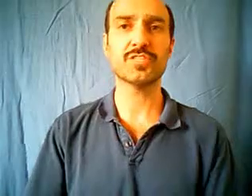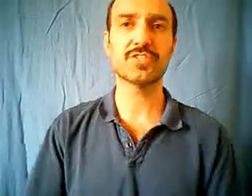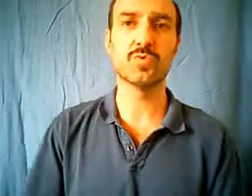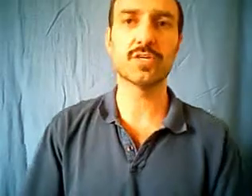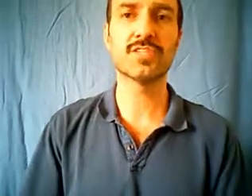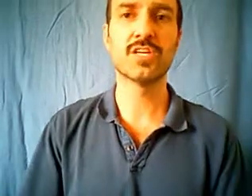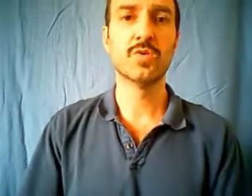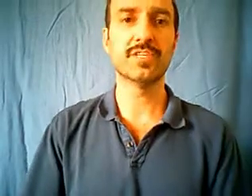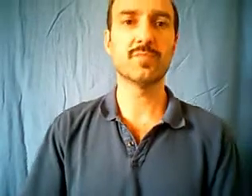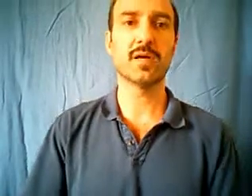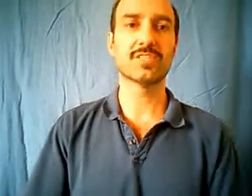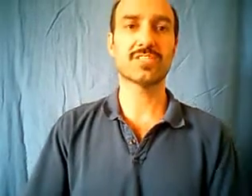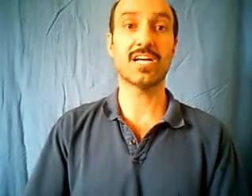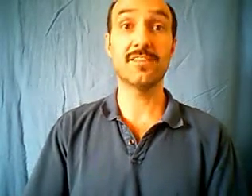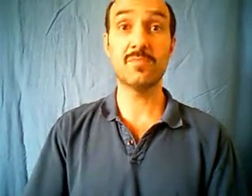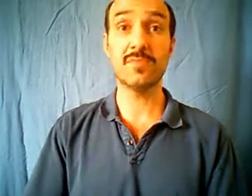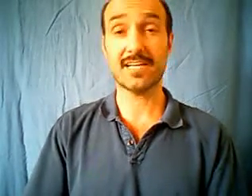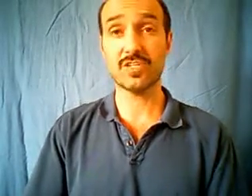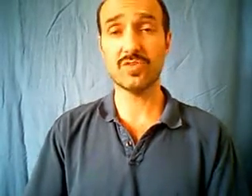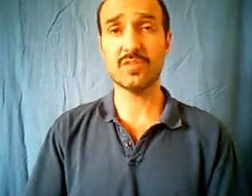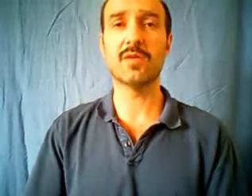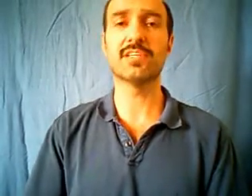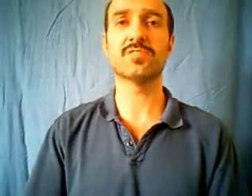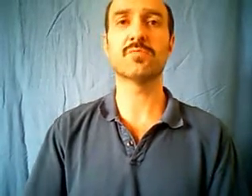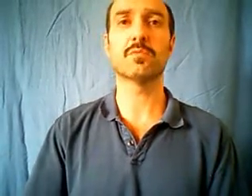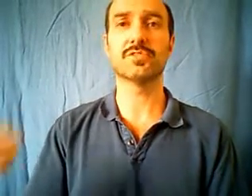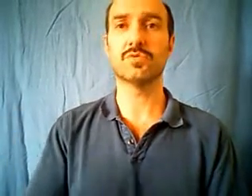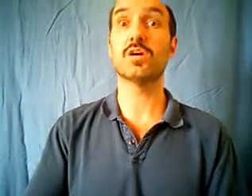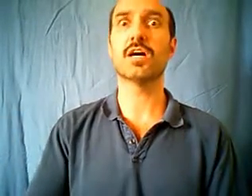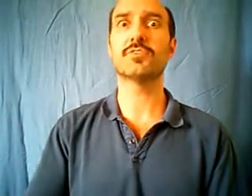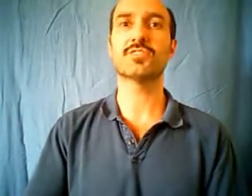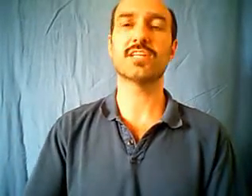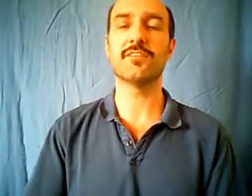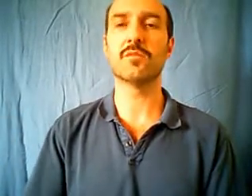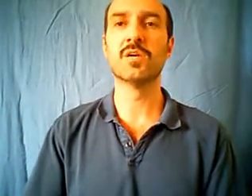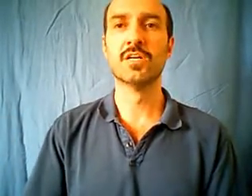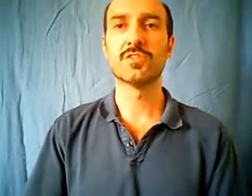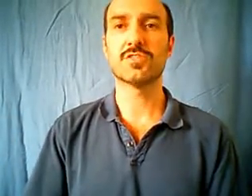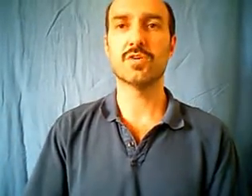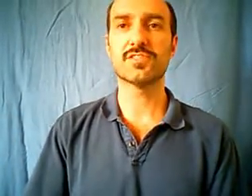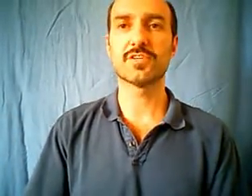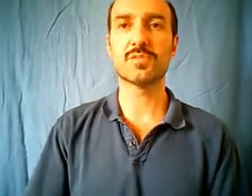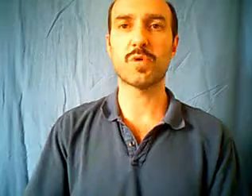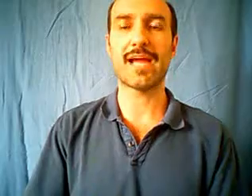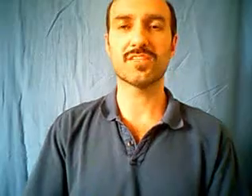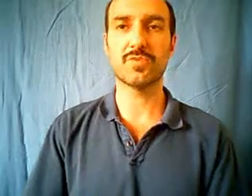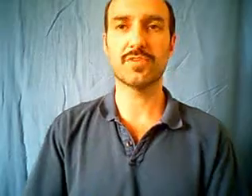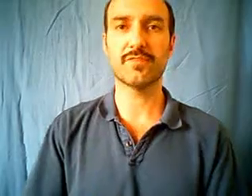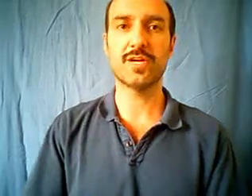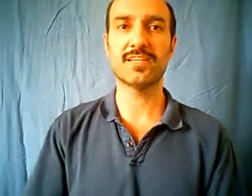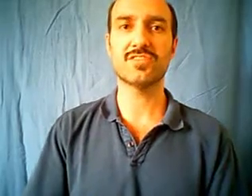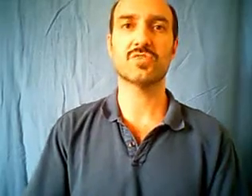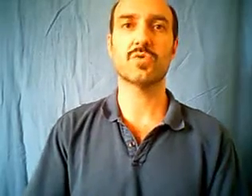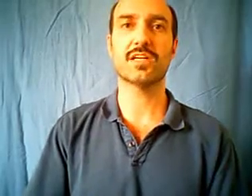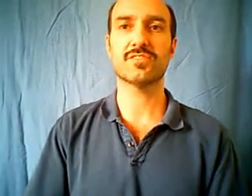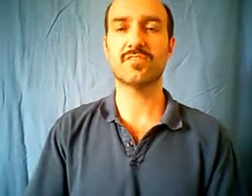question words. We need to be able to sign them, execute them, and we need to be able to understand them. So these are good to practice with your friends and to watch this